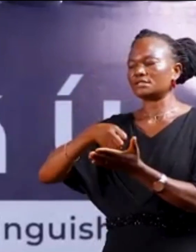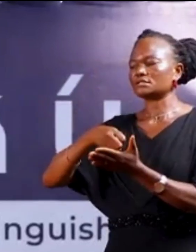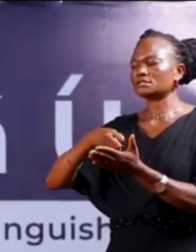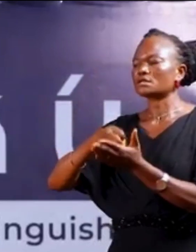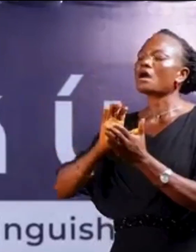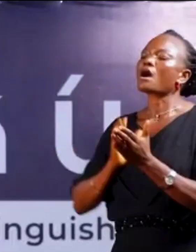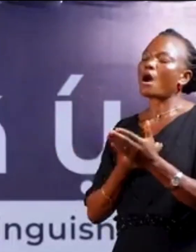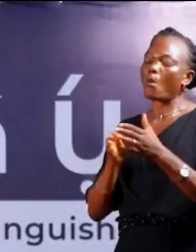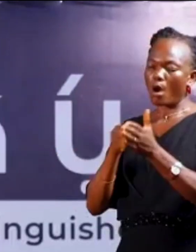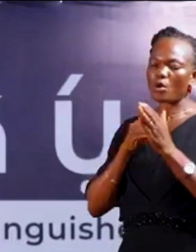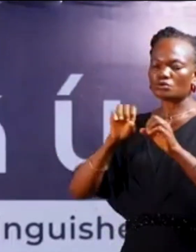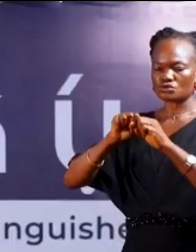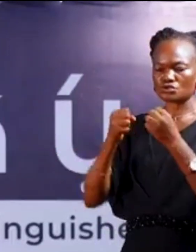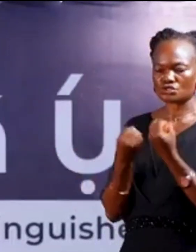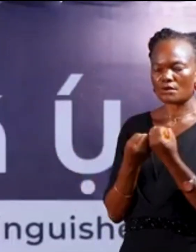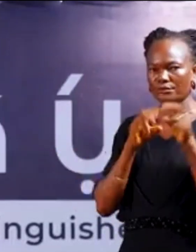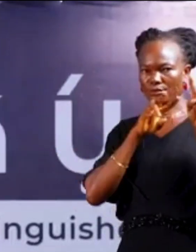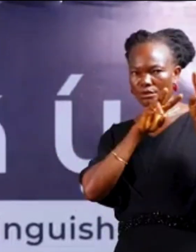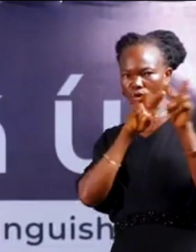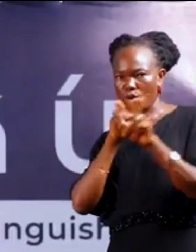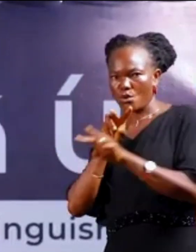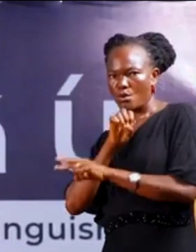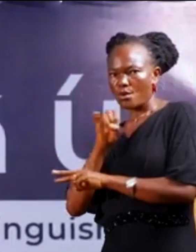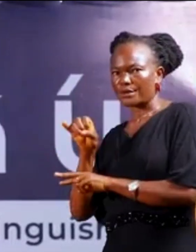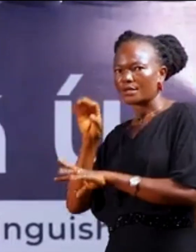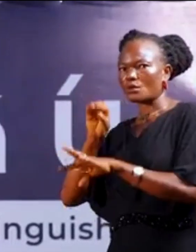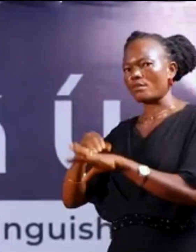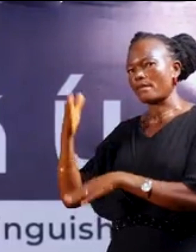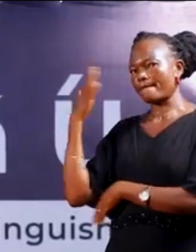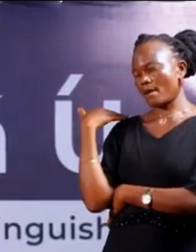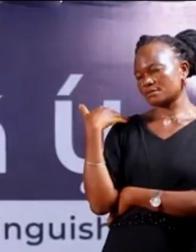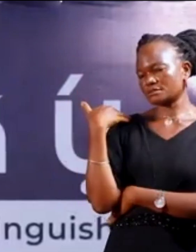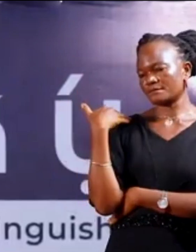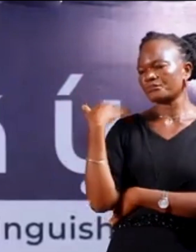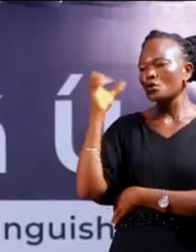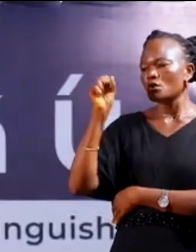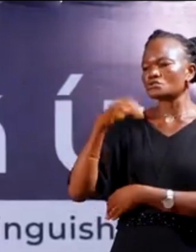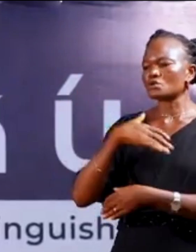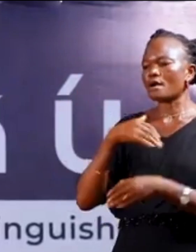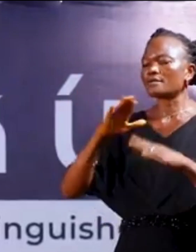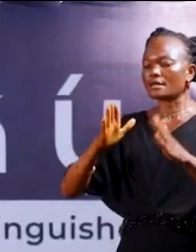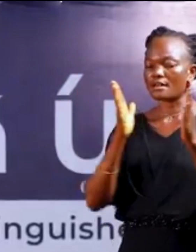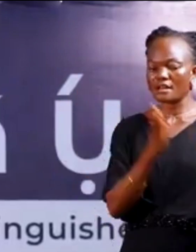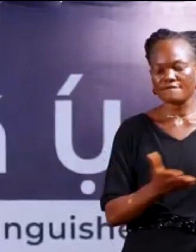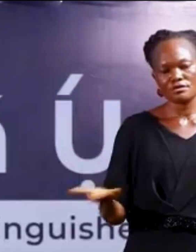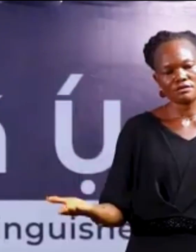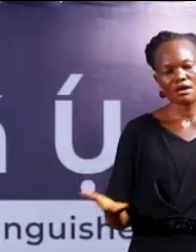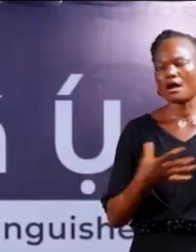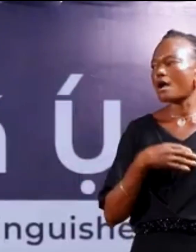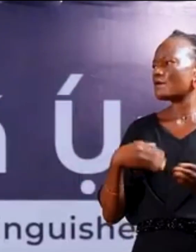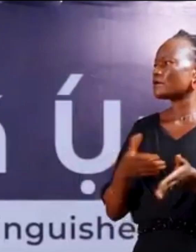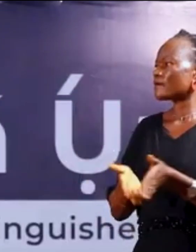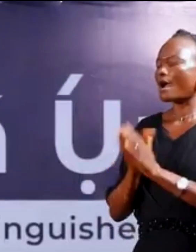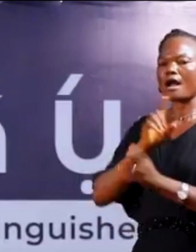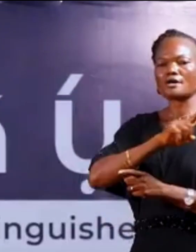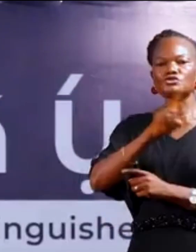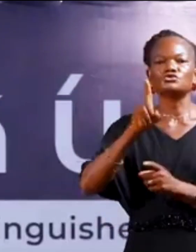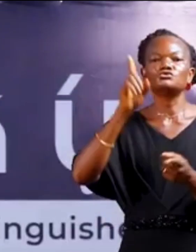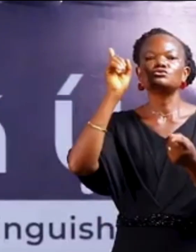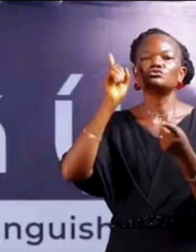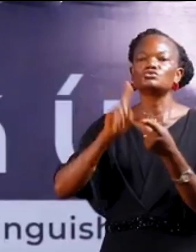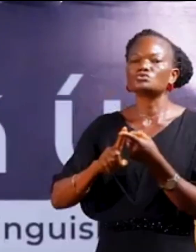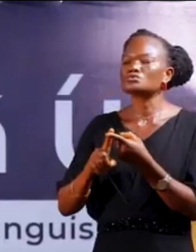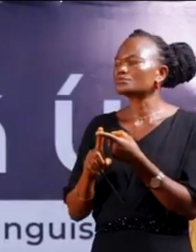our own society looking on the past? So I'm going to leave it there, and I'm going to ask you